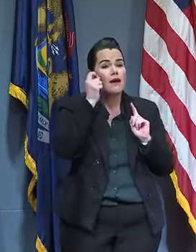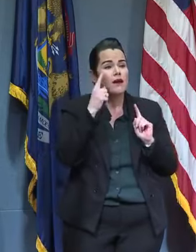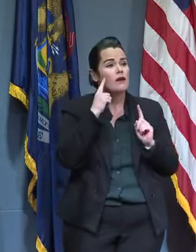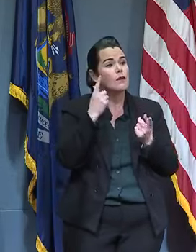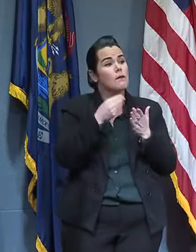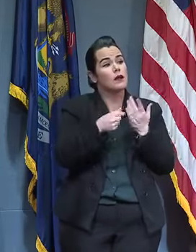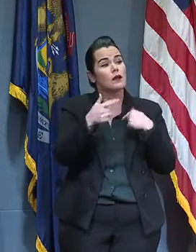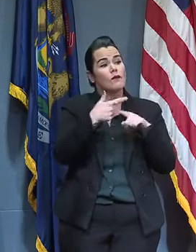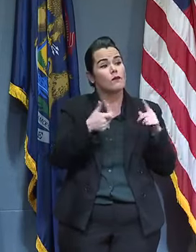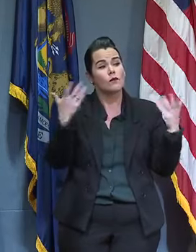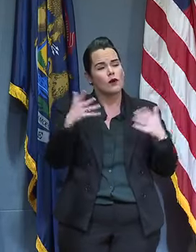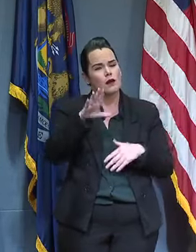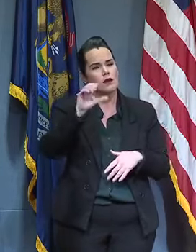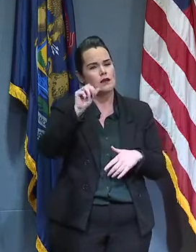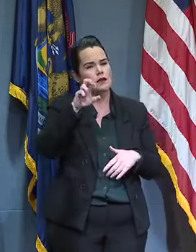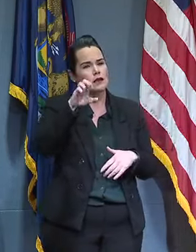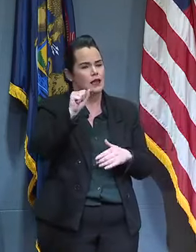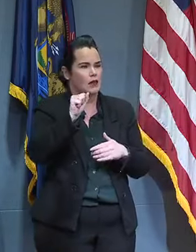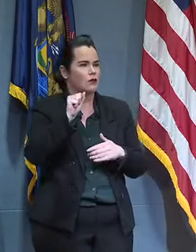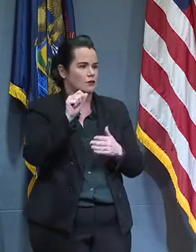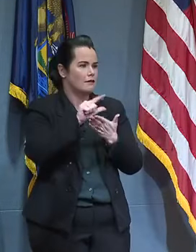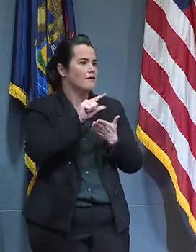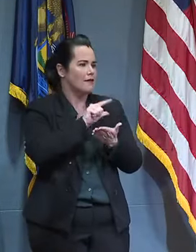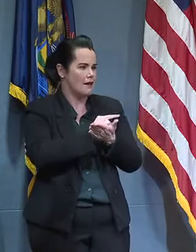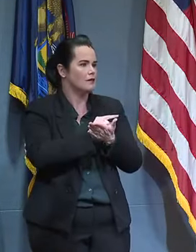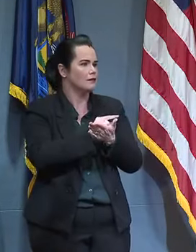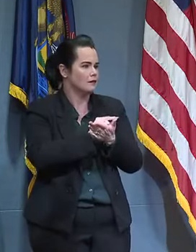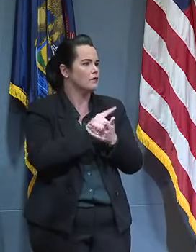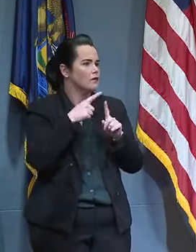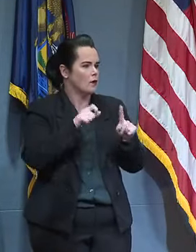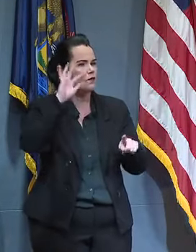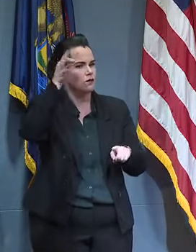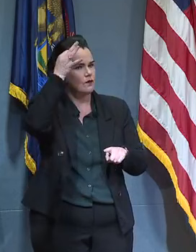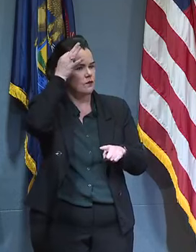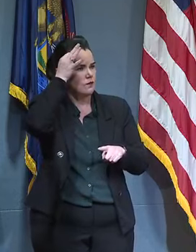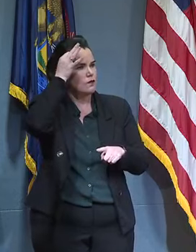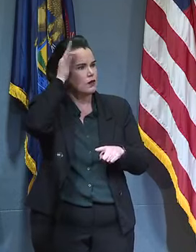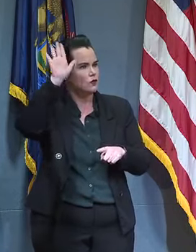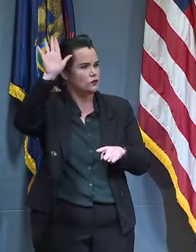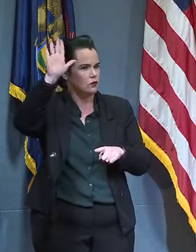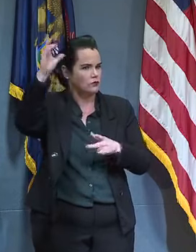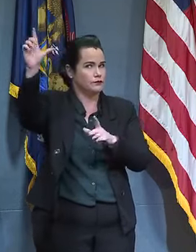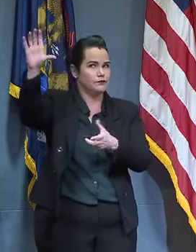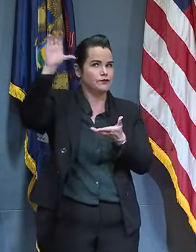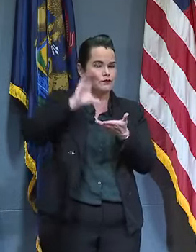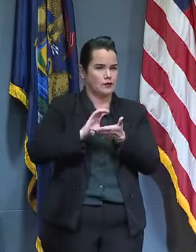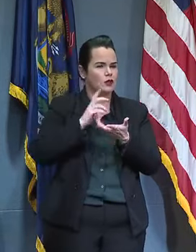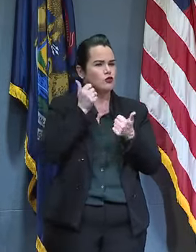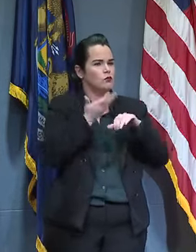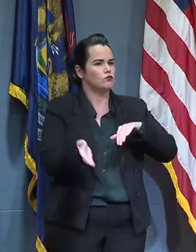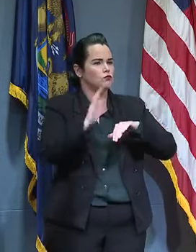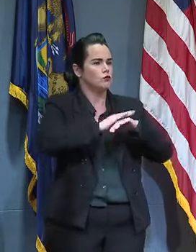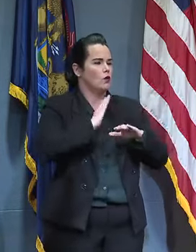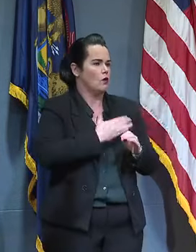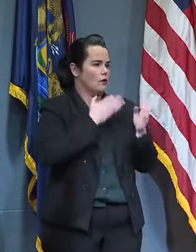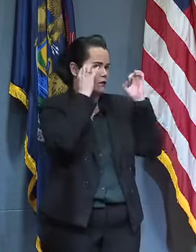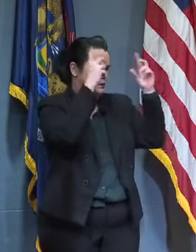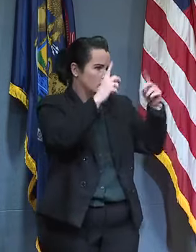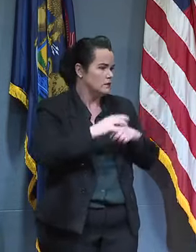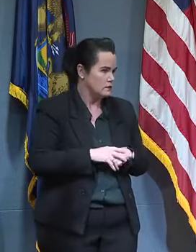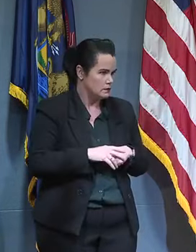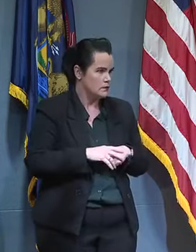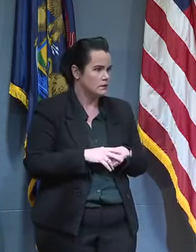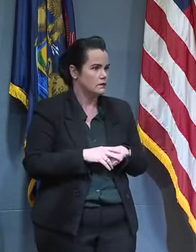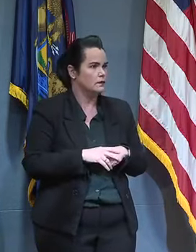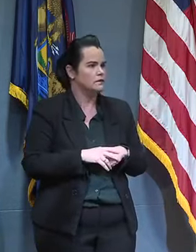toward, identified to be going toward upskilling and education. And so we know that this is another way that we